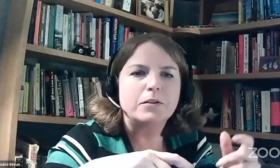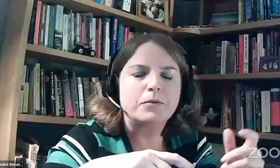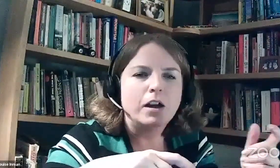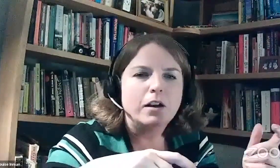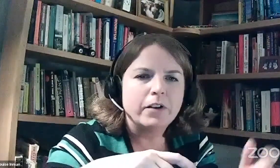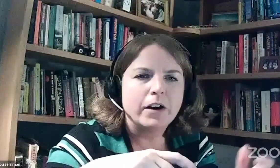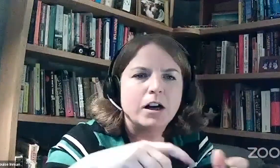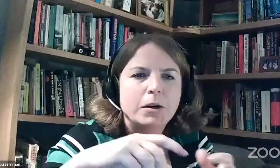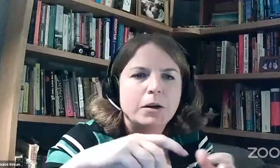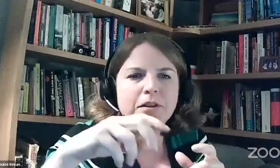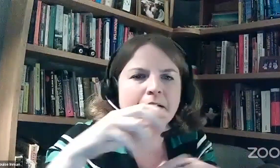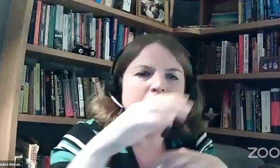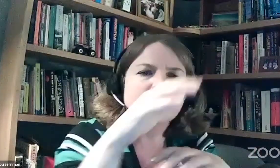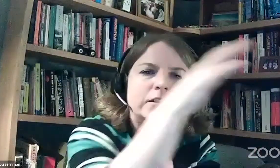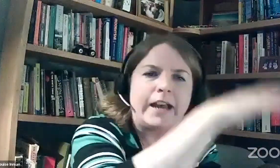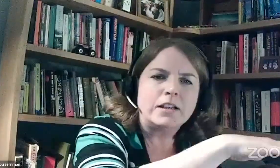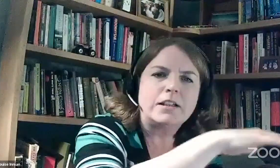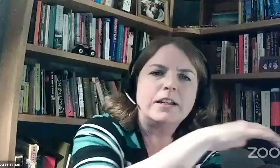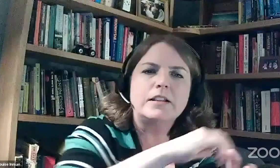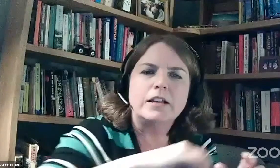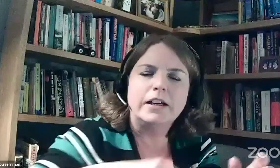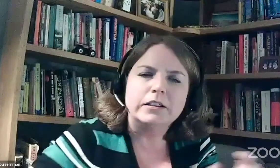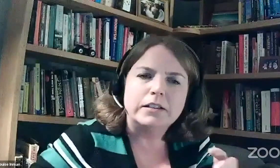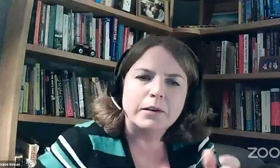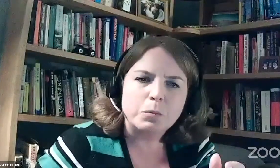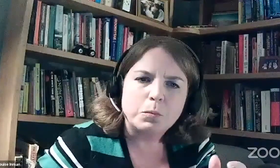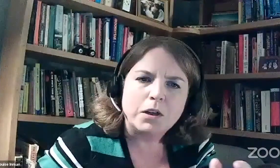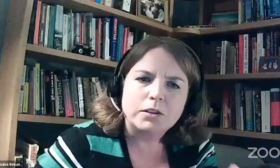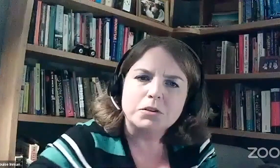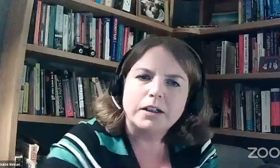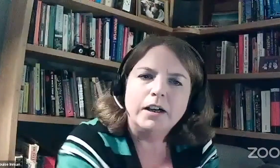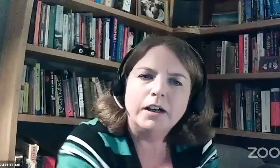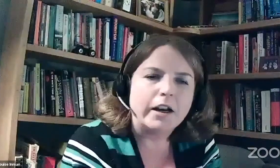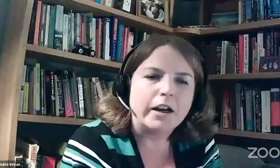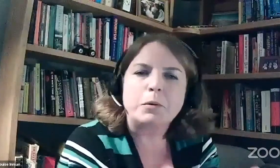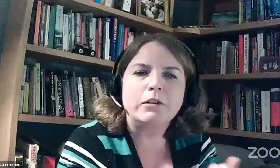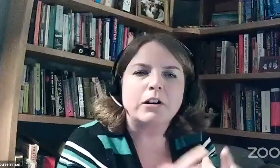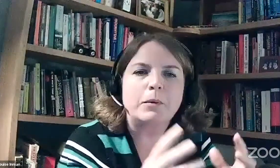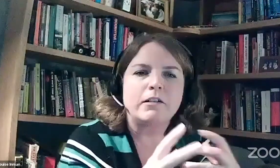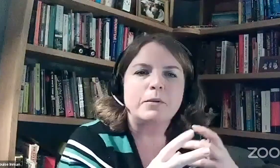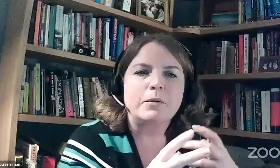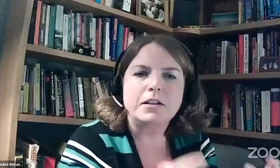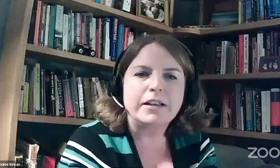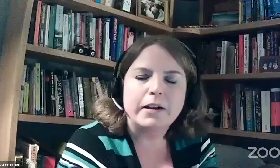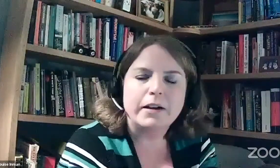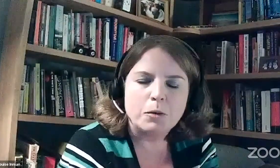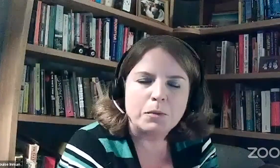terms of verbs and tenses and word order. And I was wondering